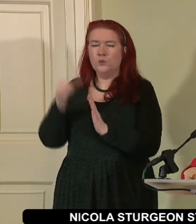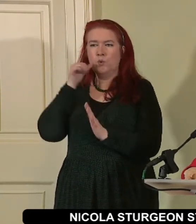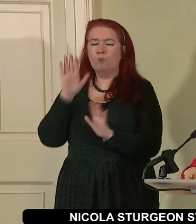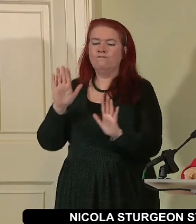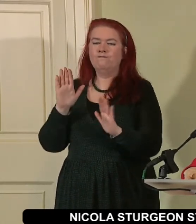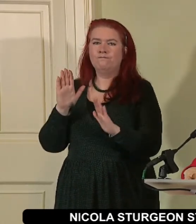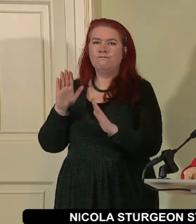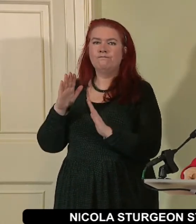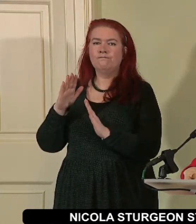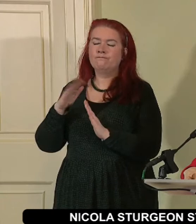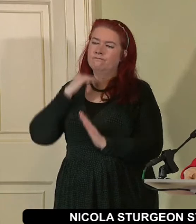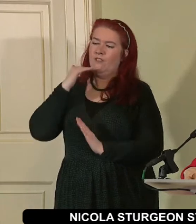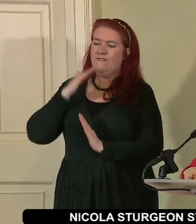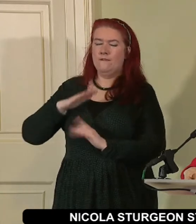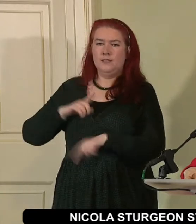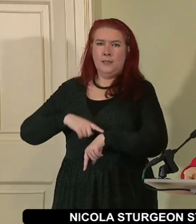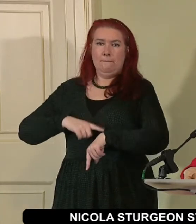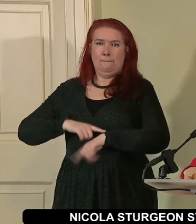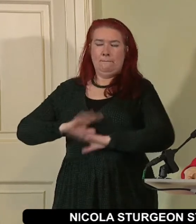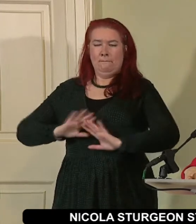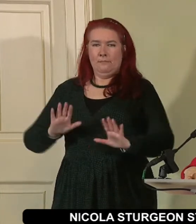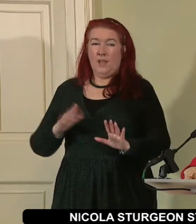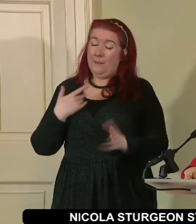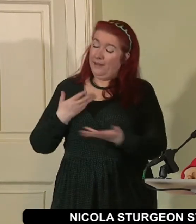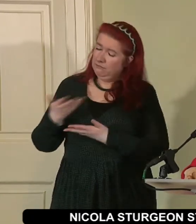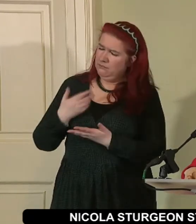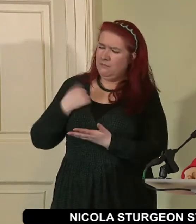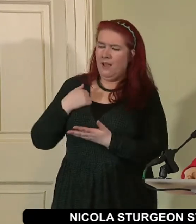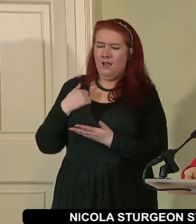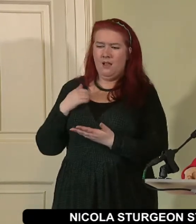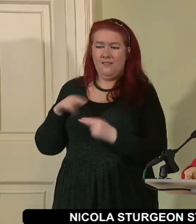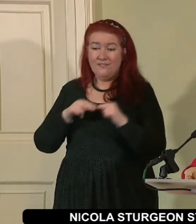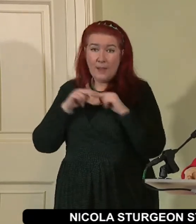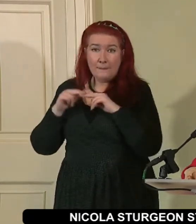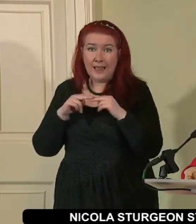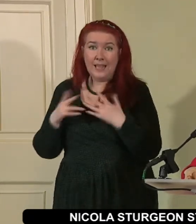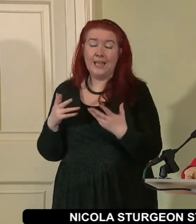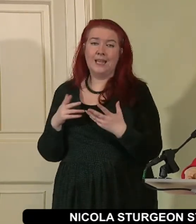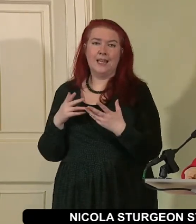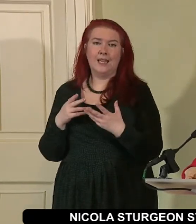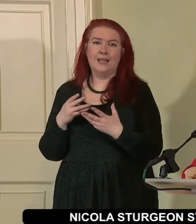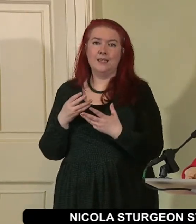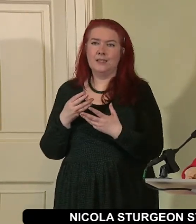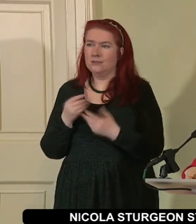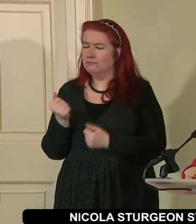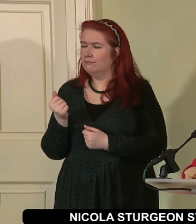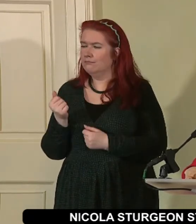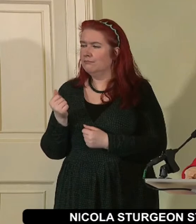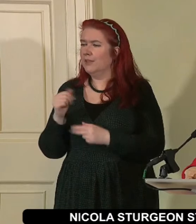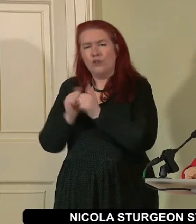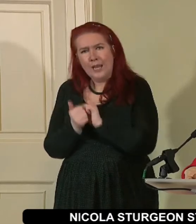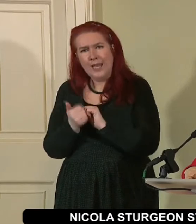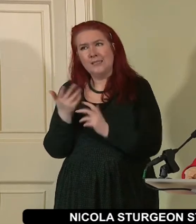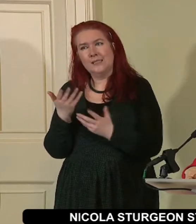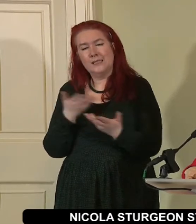terms of who I talked about, it, obviously my close family, the small number of friends. You know, one of